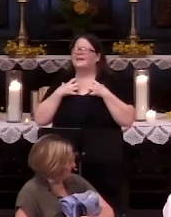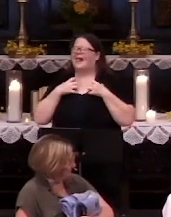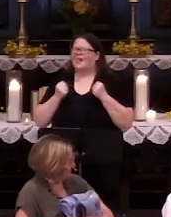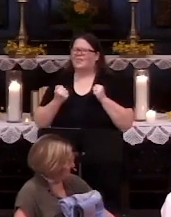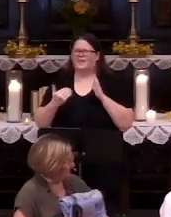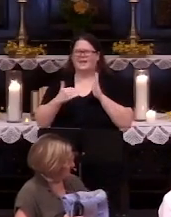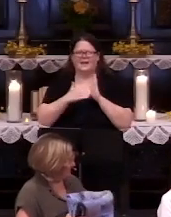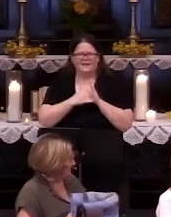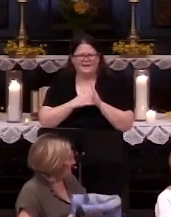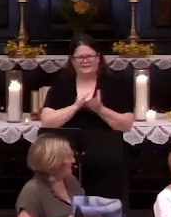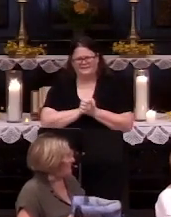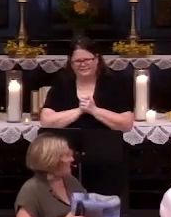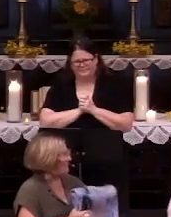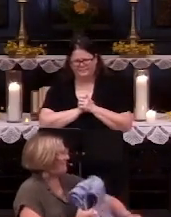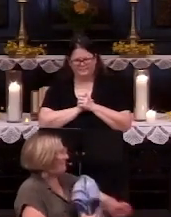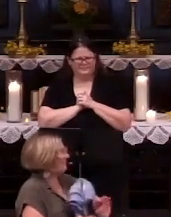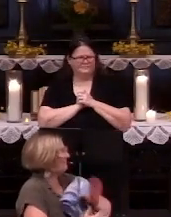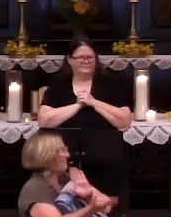so.